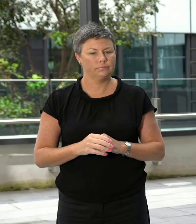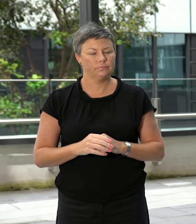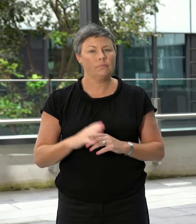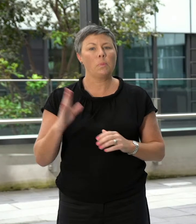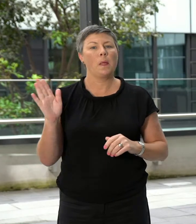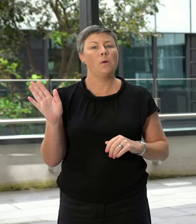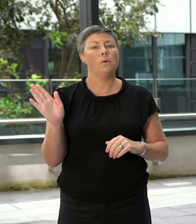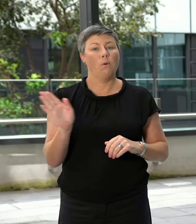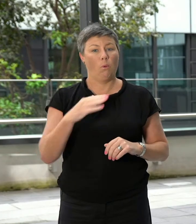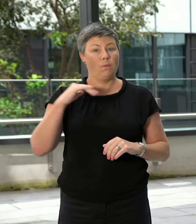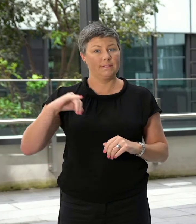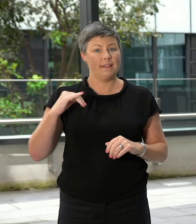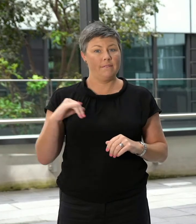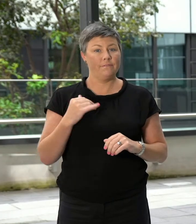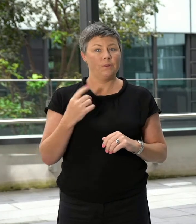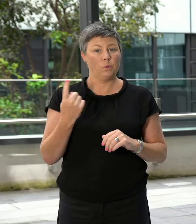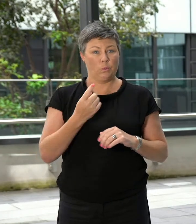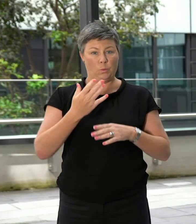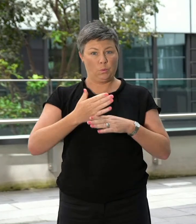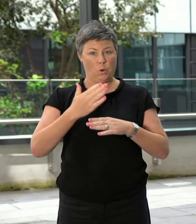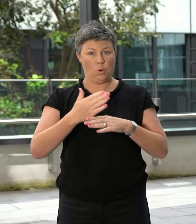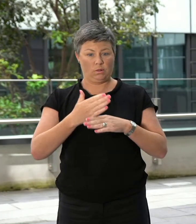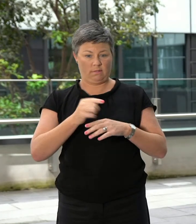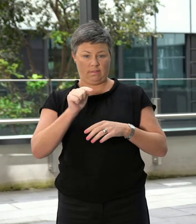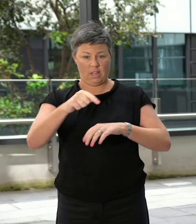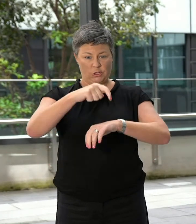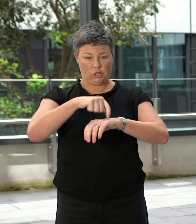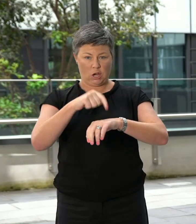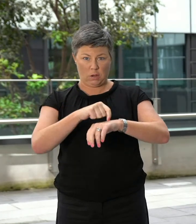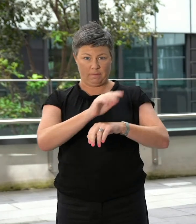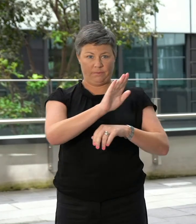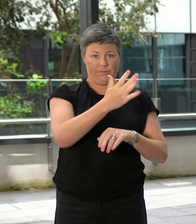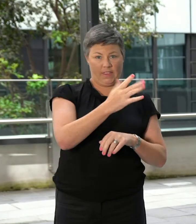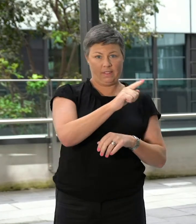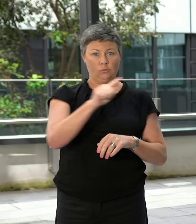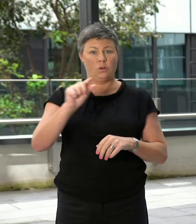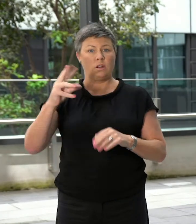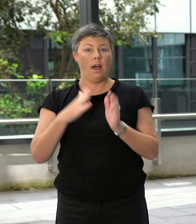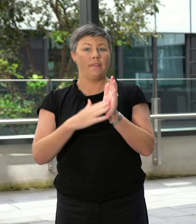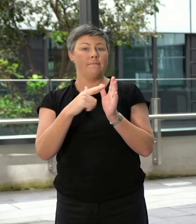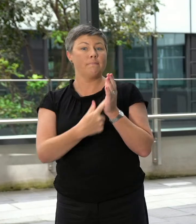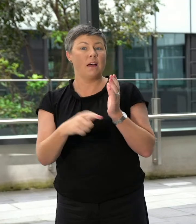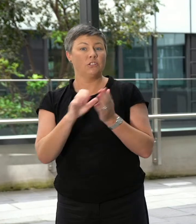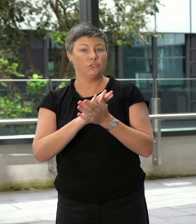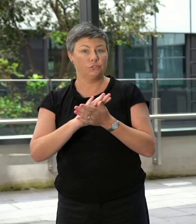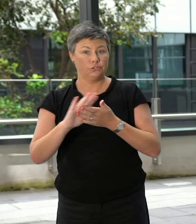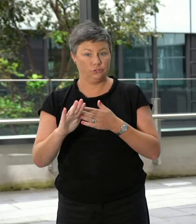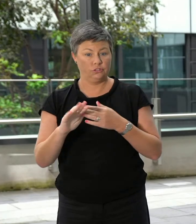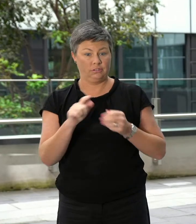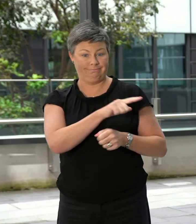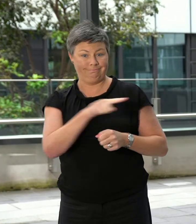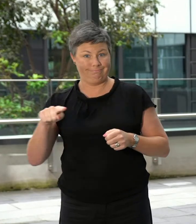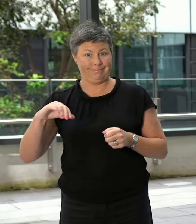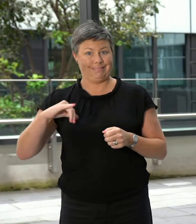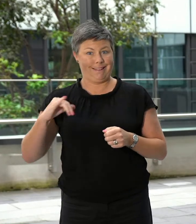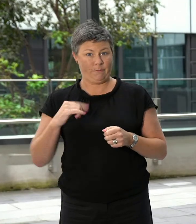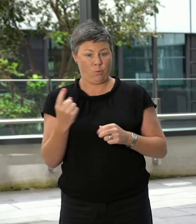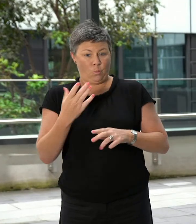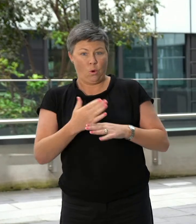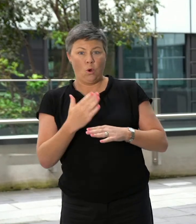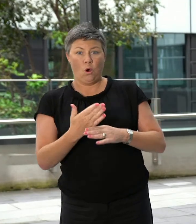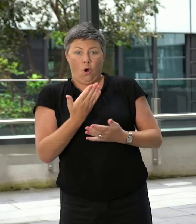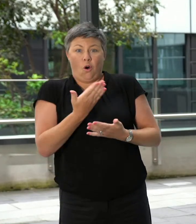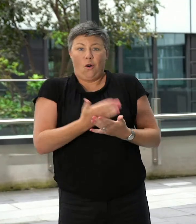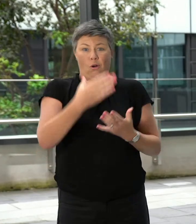who worked through that period of risk from the 5th to the 9th of March have been tested yesterday.